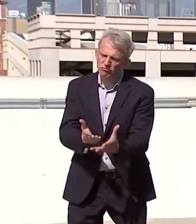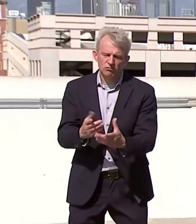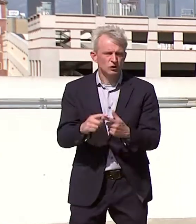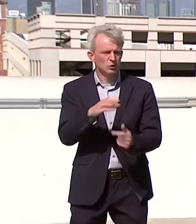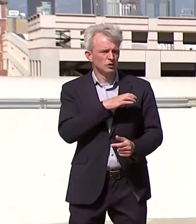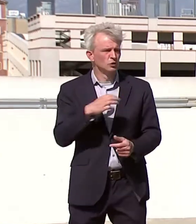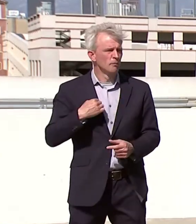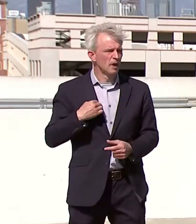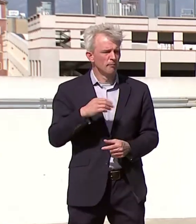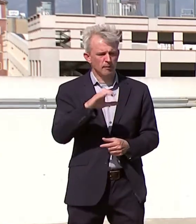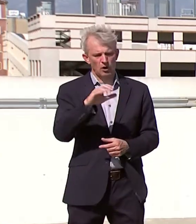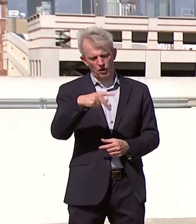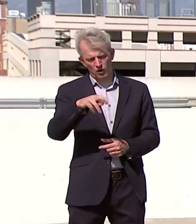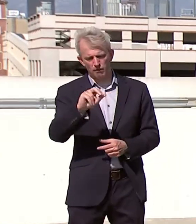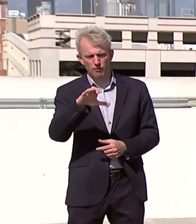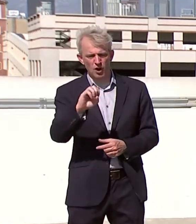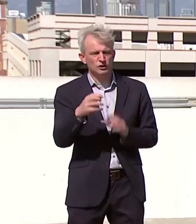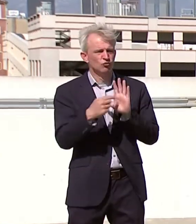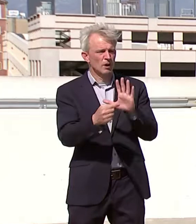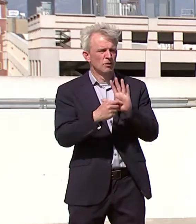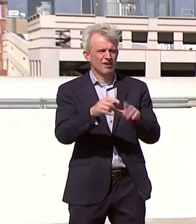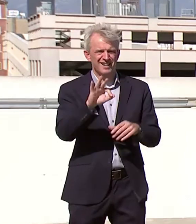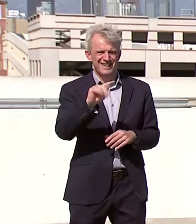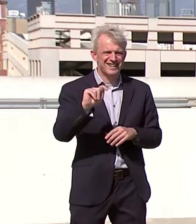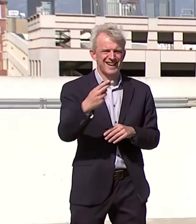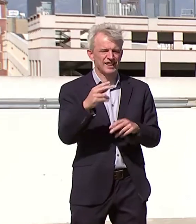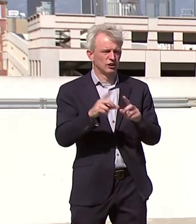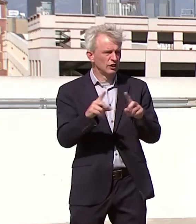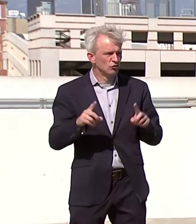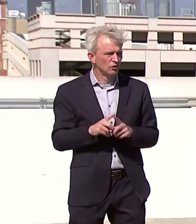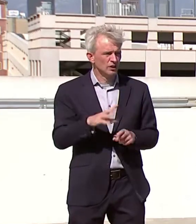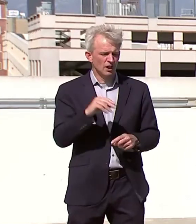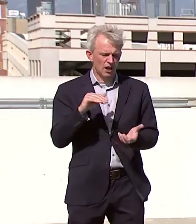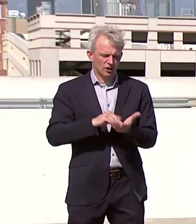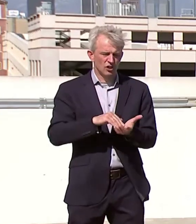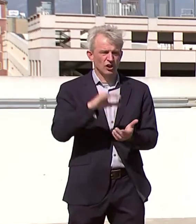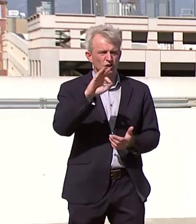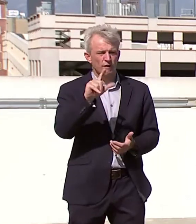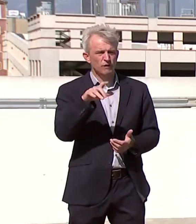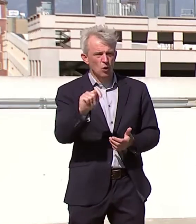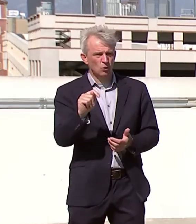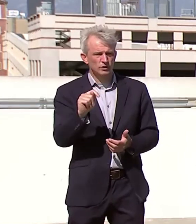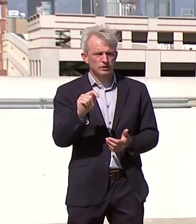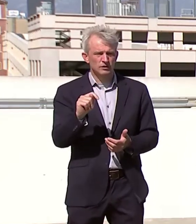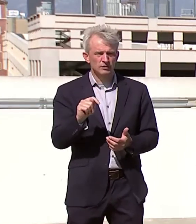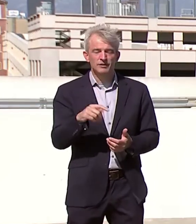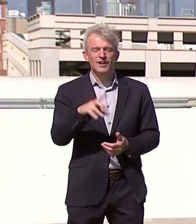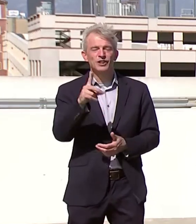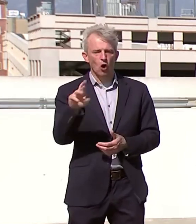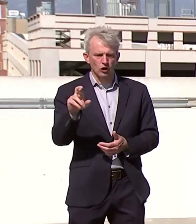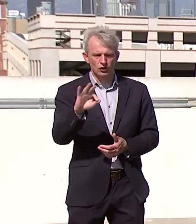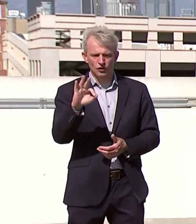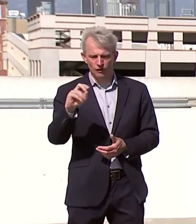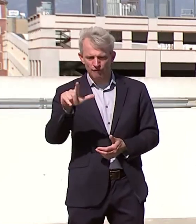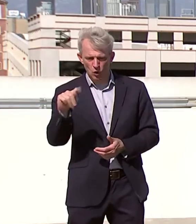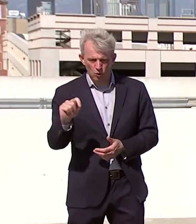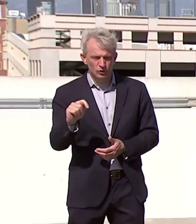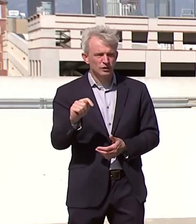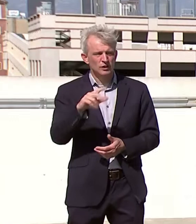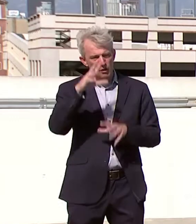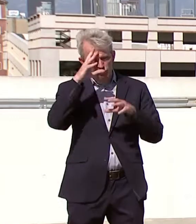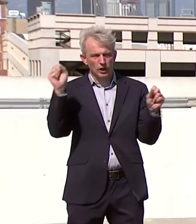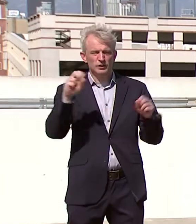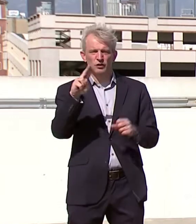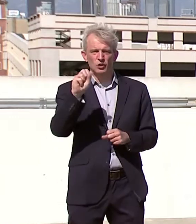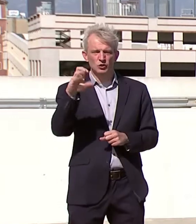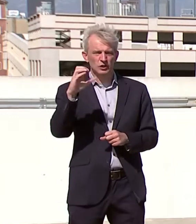Councilmember Price, representing the 9th District, and to Dr. Fault, the visionary president of USC, for all they're